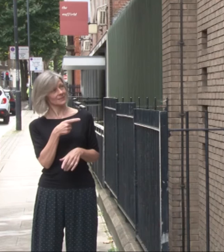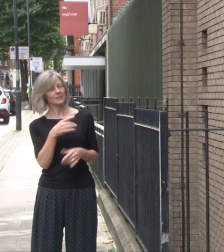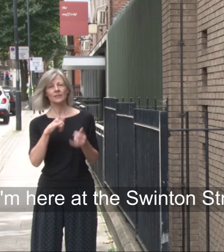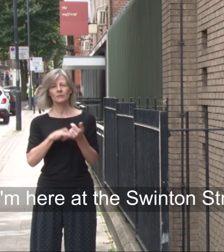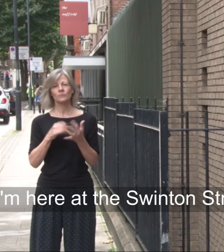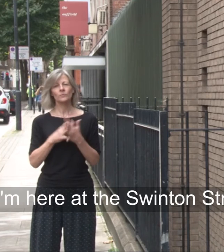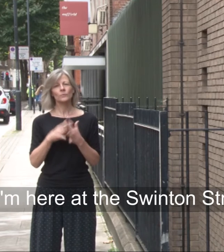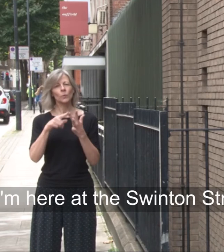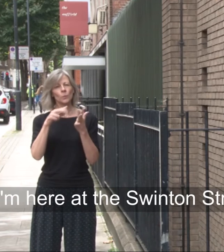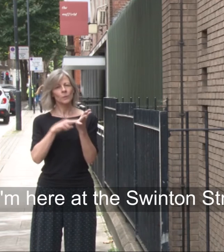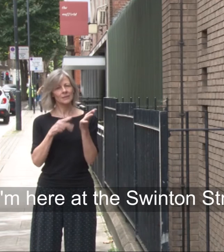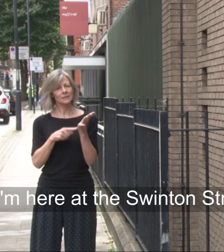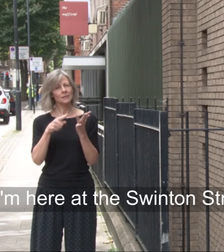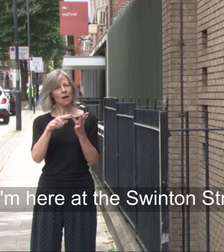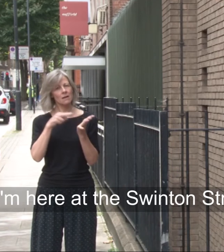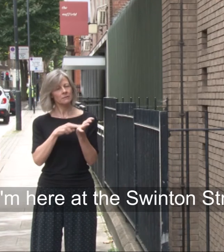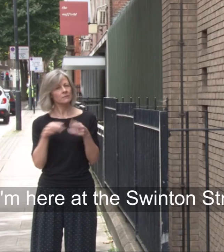I'm here at the Swinton Street entrance.